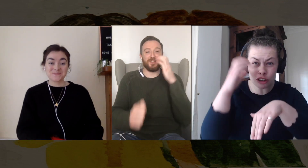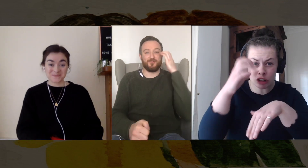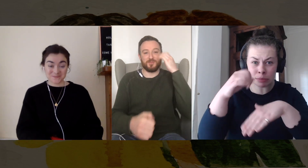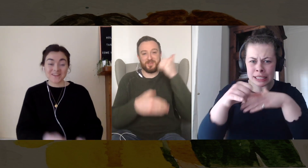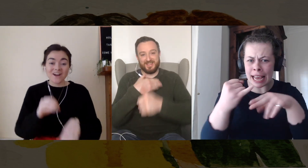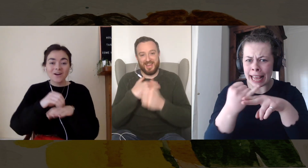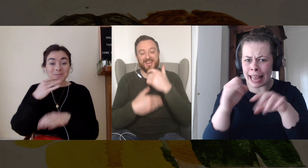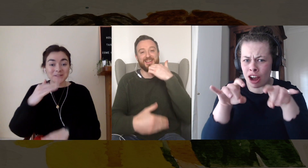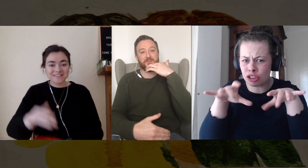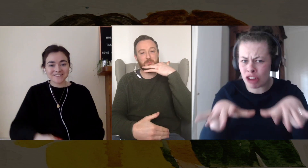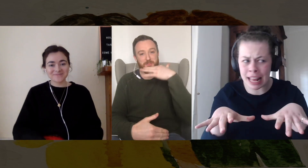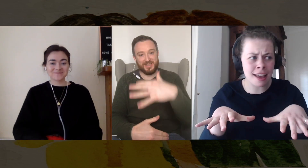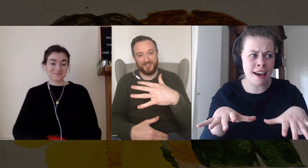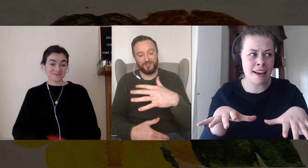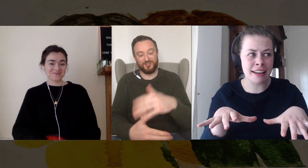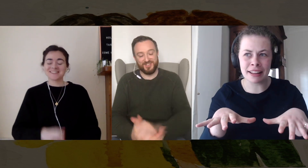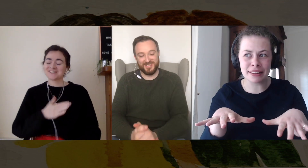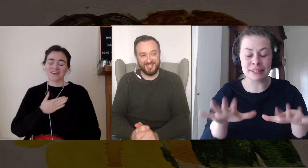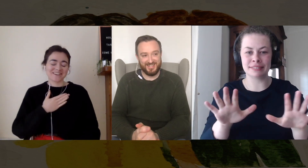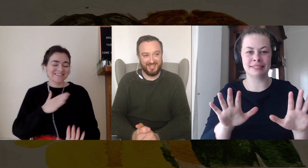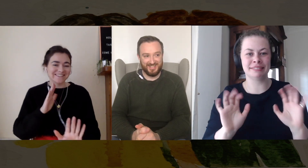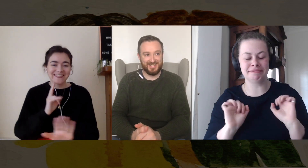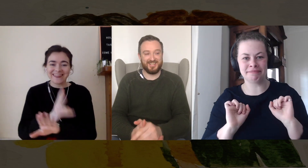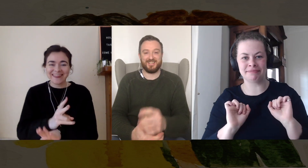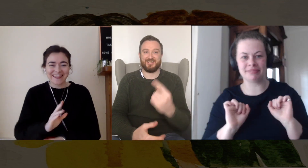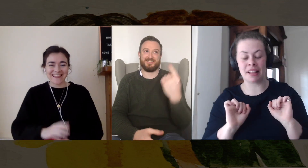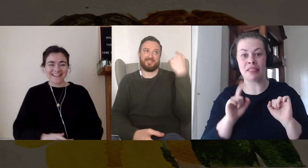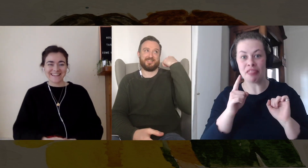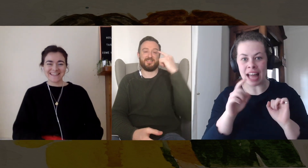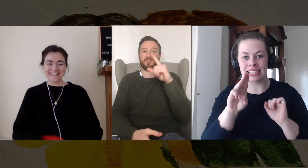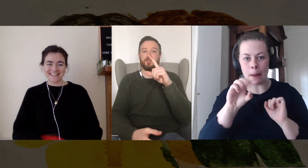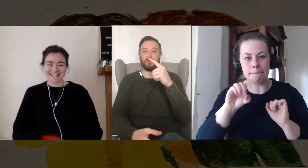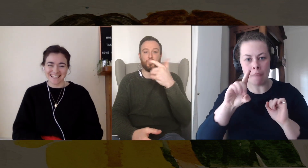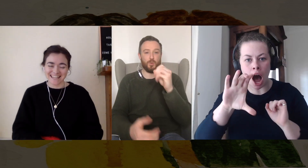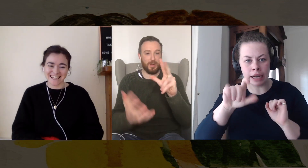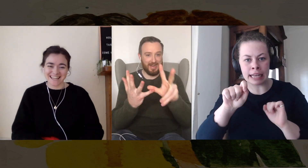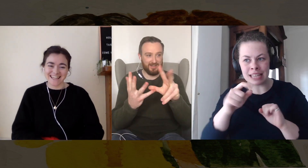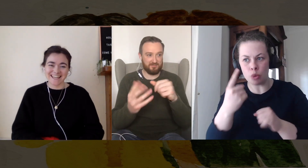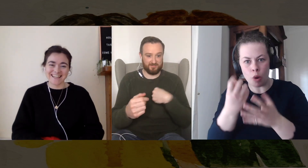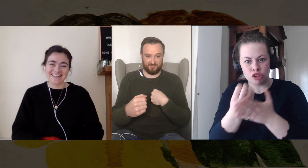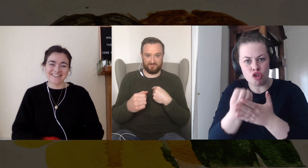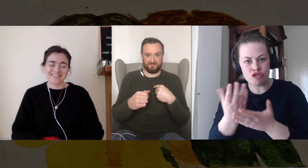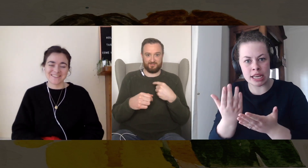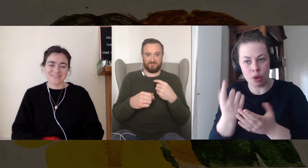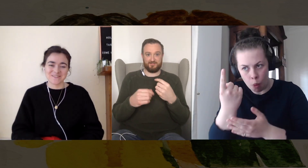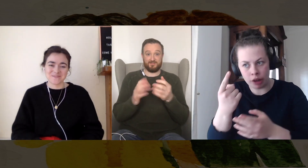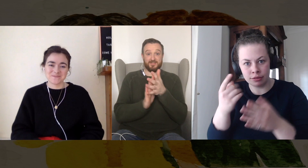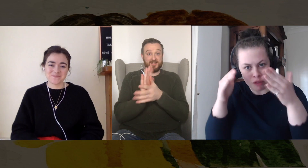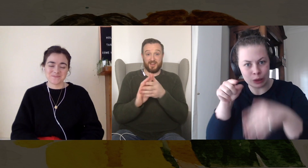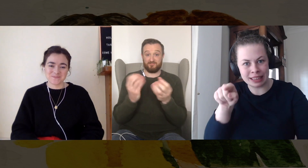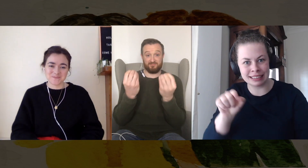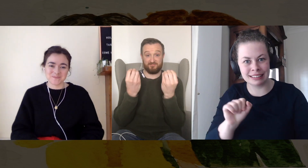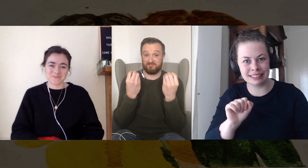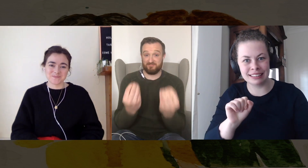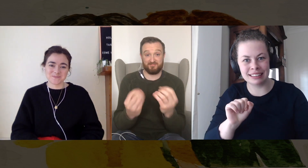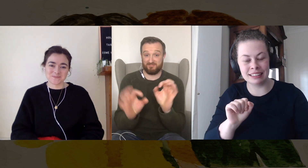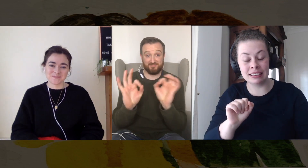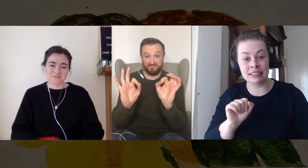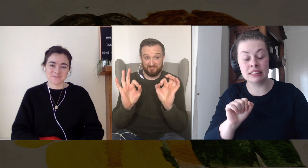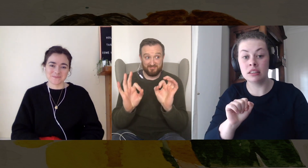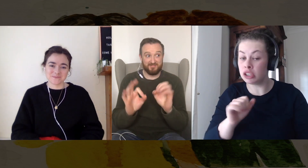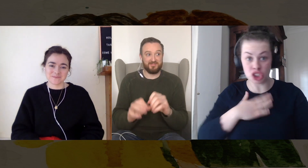and I love the story, and I just you met on Christmas Day in Australia. Day, on a beach, yeah. Sorry. 2000. That's a podcast in